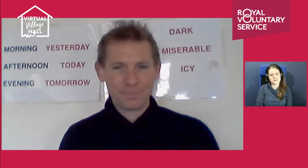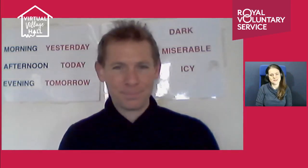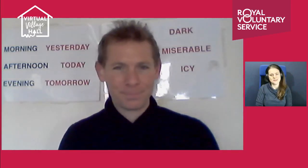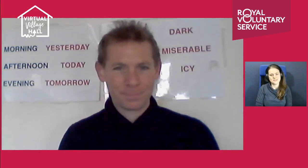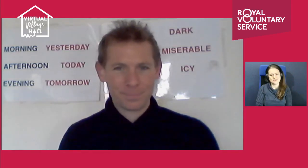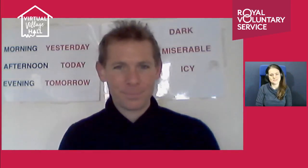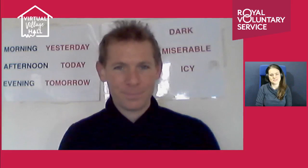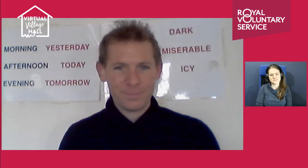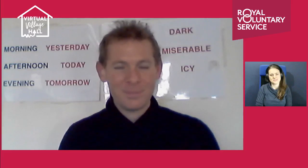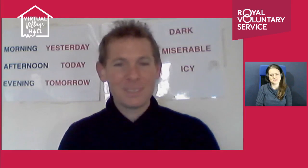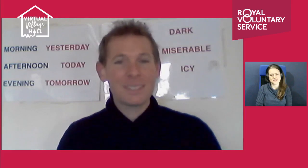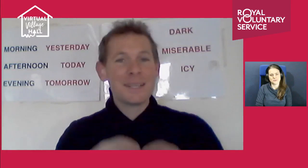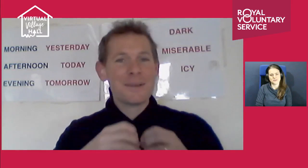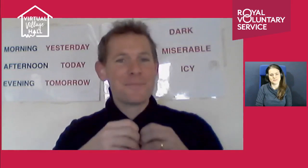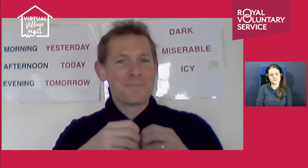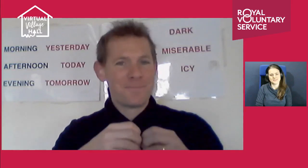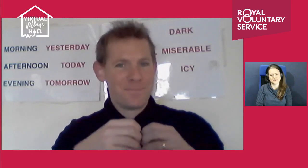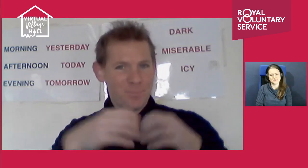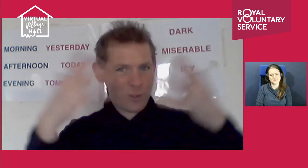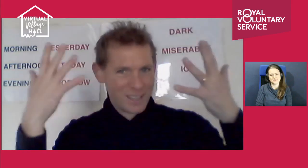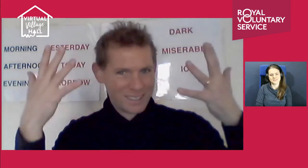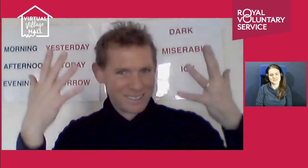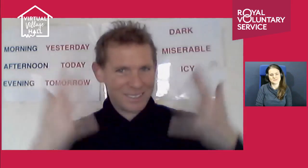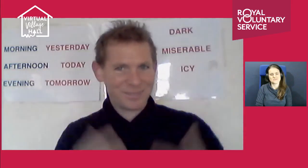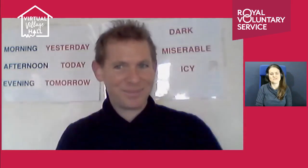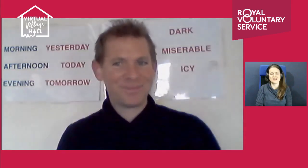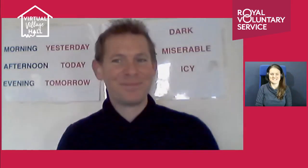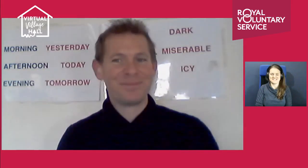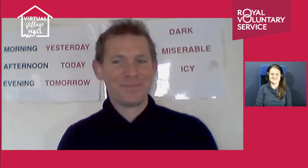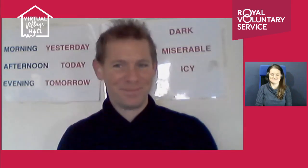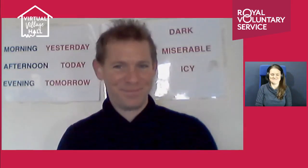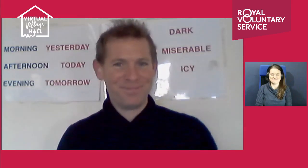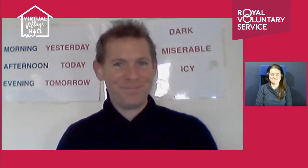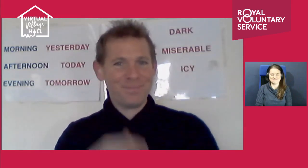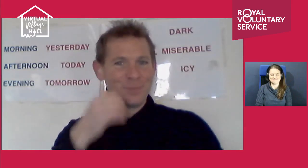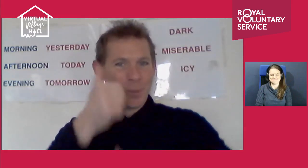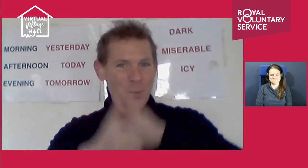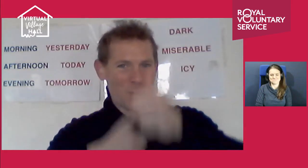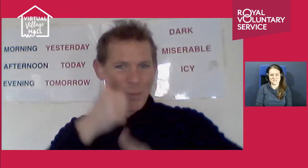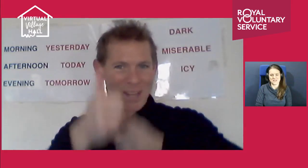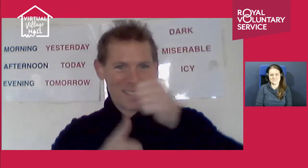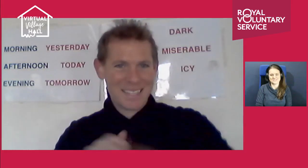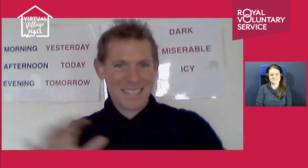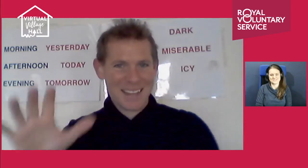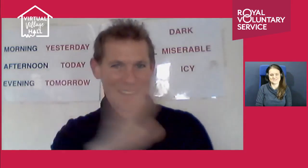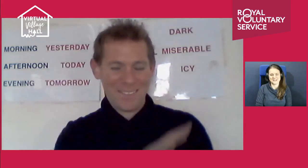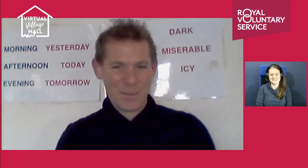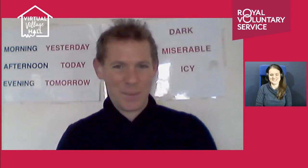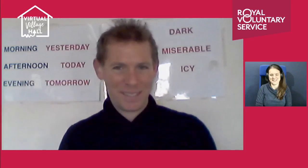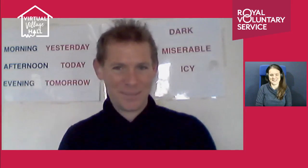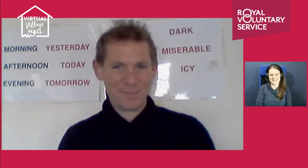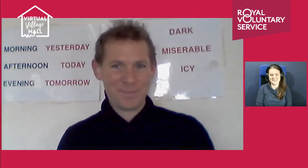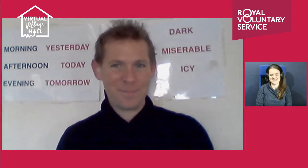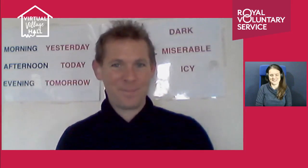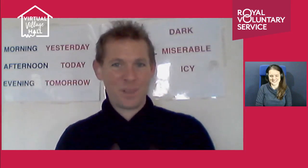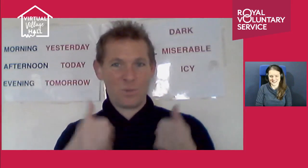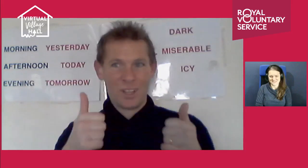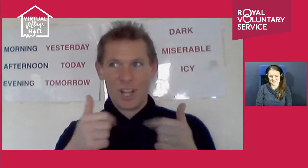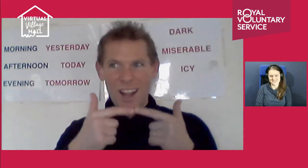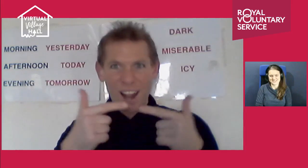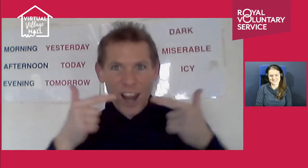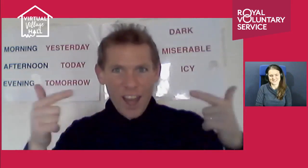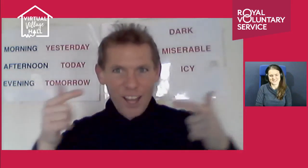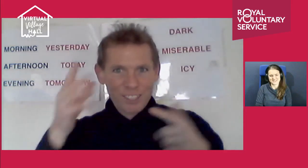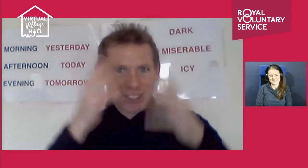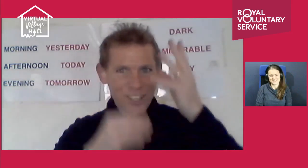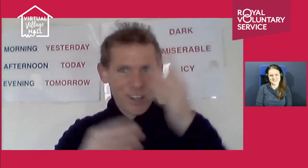Number 9, what's that one? Bright. Yeah, well done. Well done,